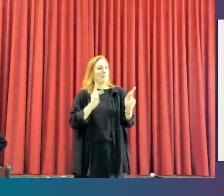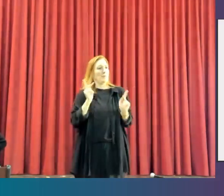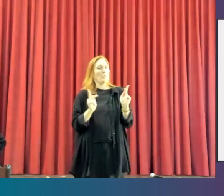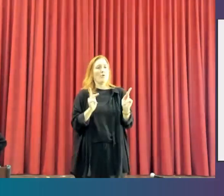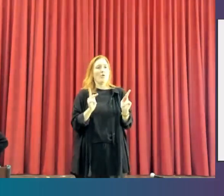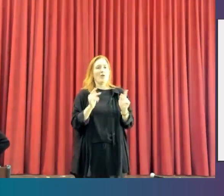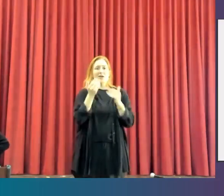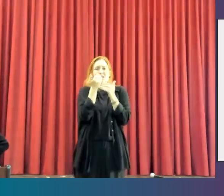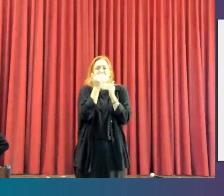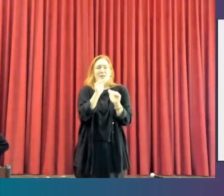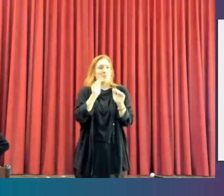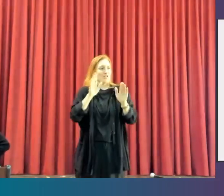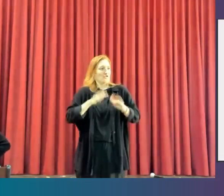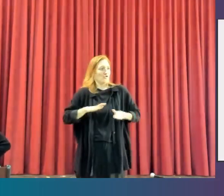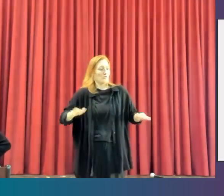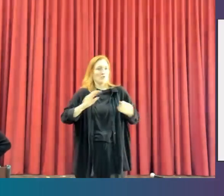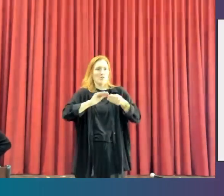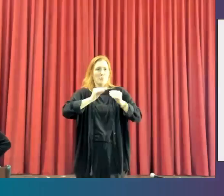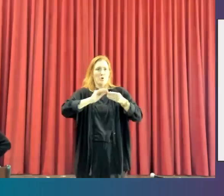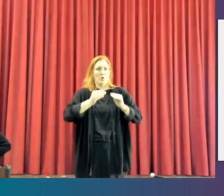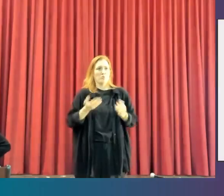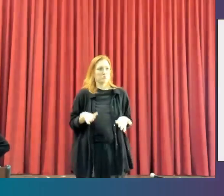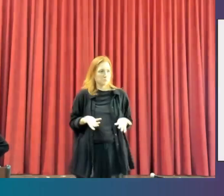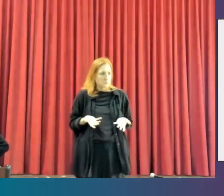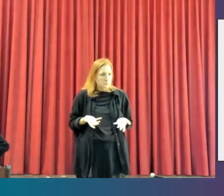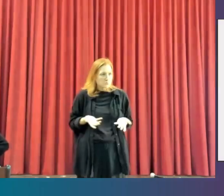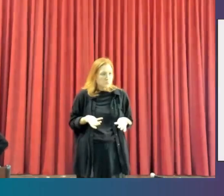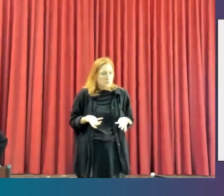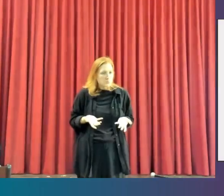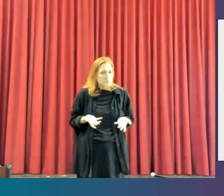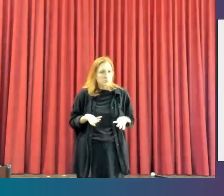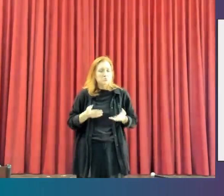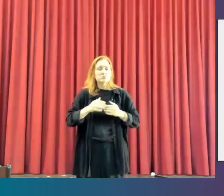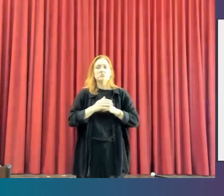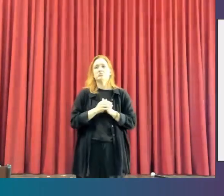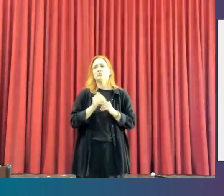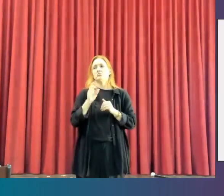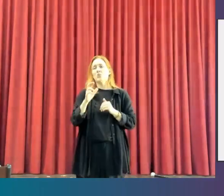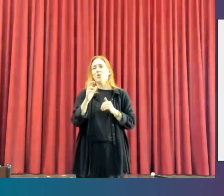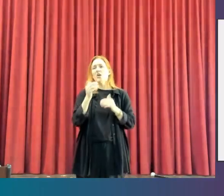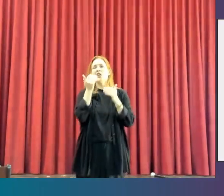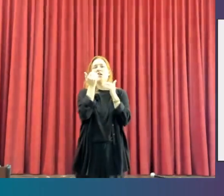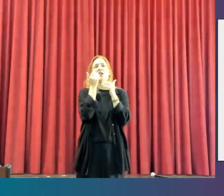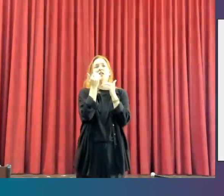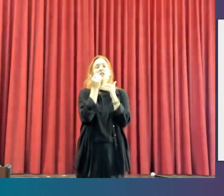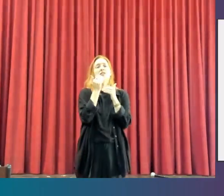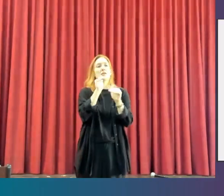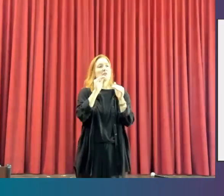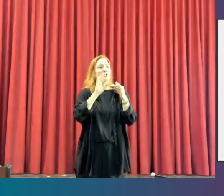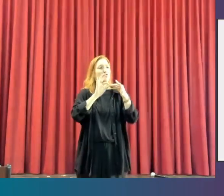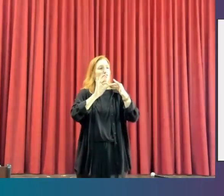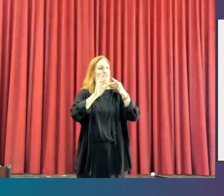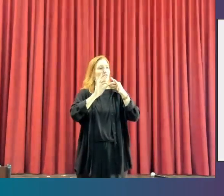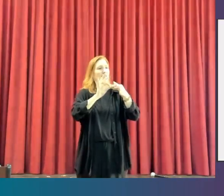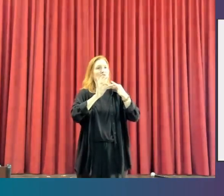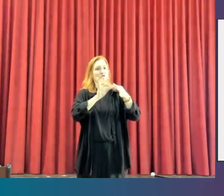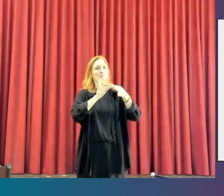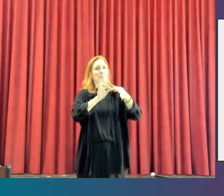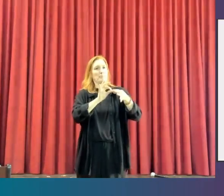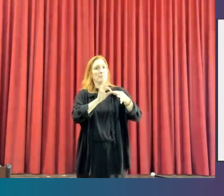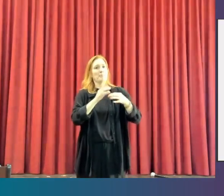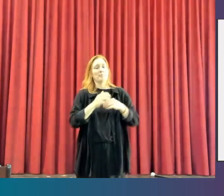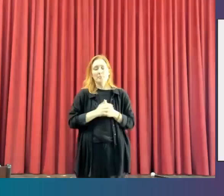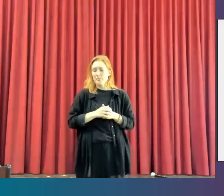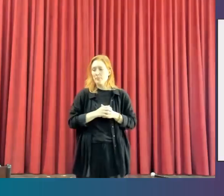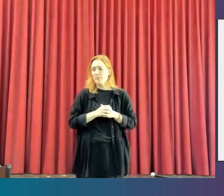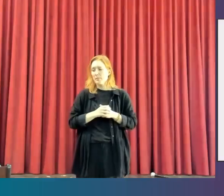that unit rather than occupants, or restrictions that restrict how people are related in that unit.